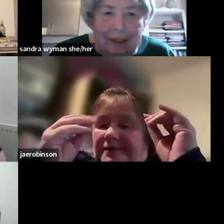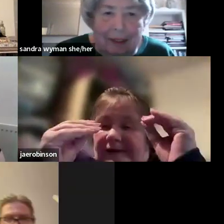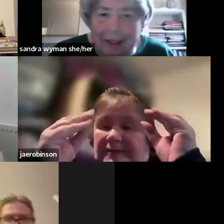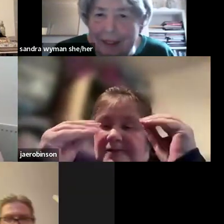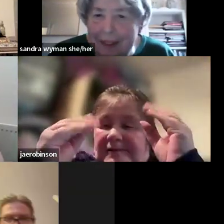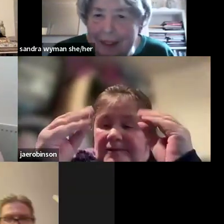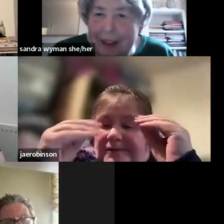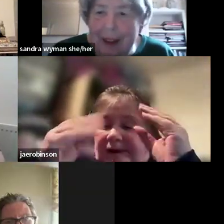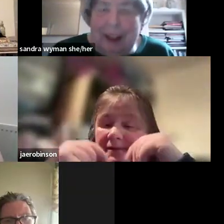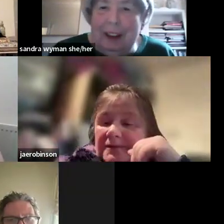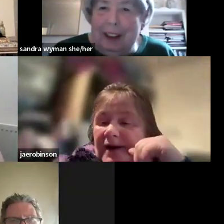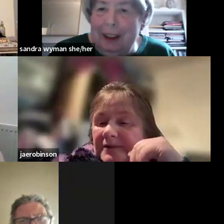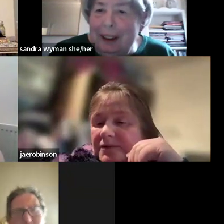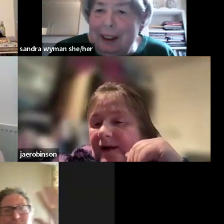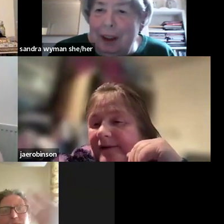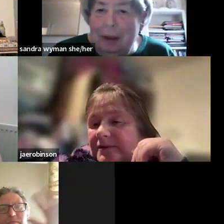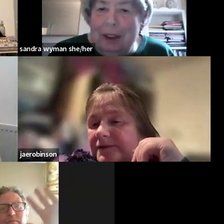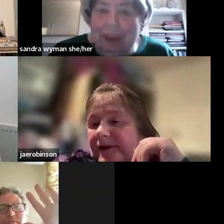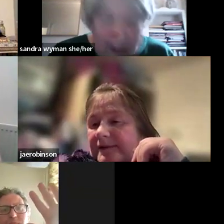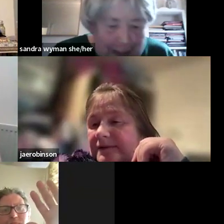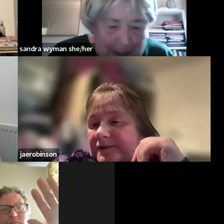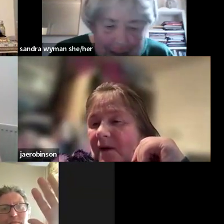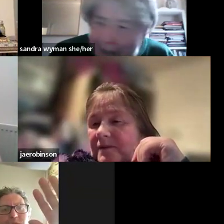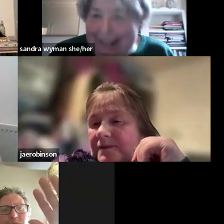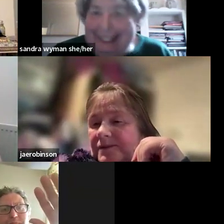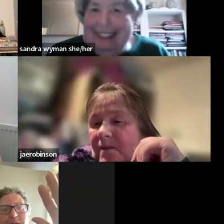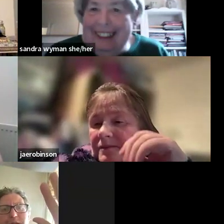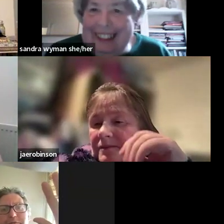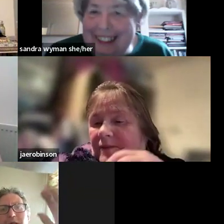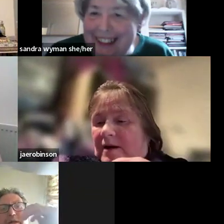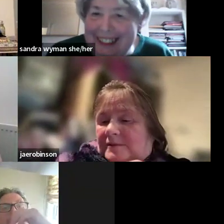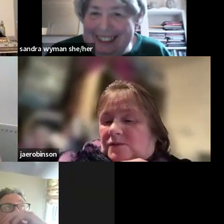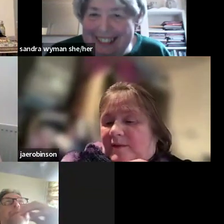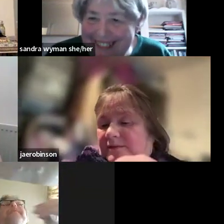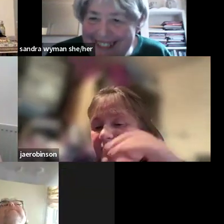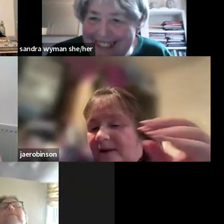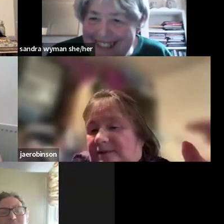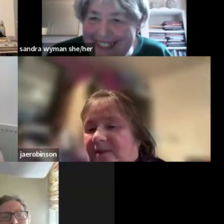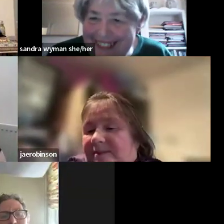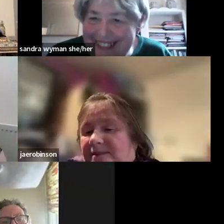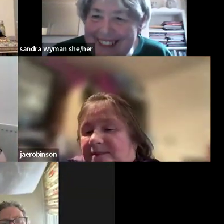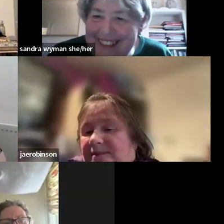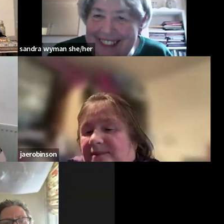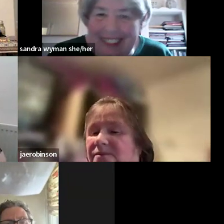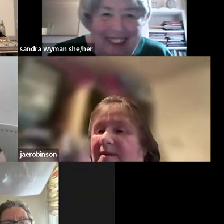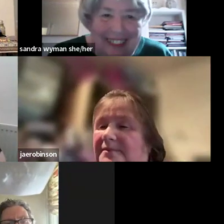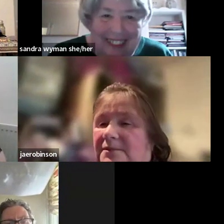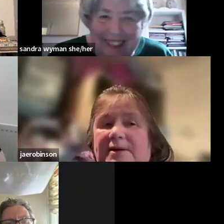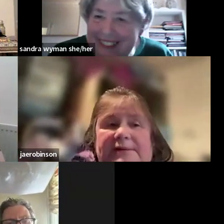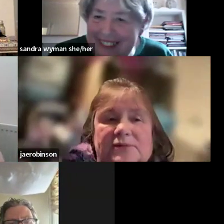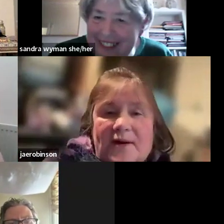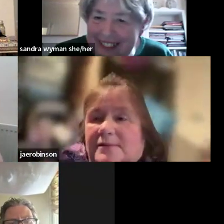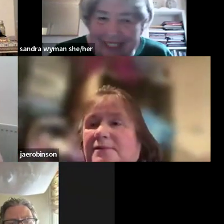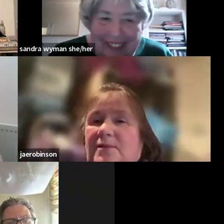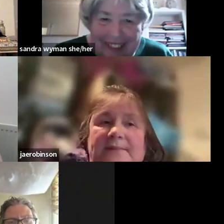as well. Look. Nice to meet so many good friends here. Thanks, everyone. Good to see you. Missed Thanks you all. Hope